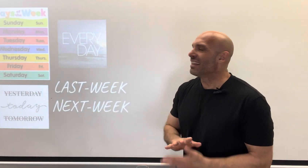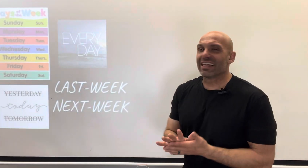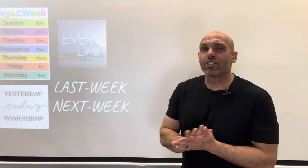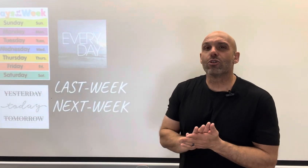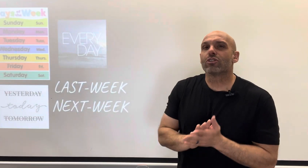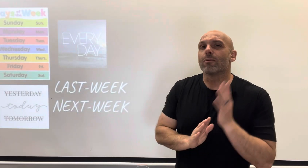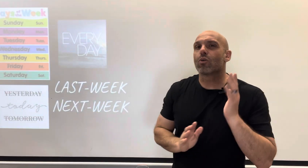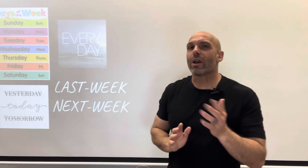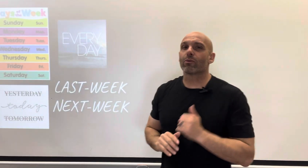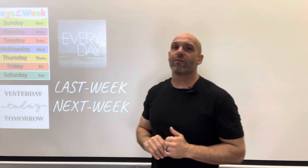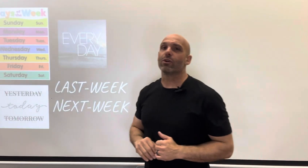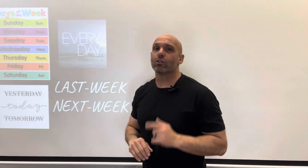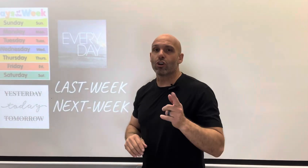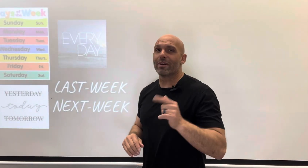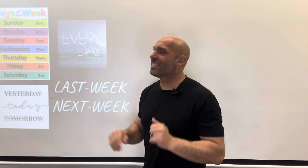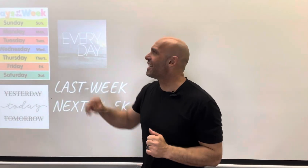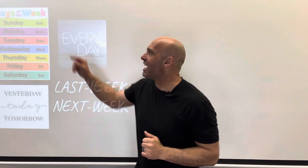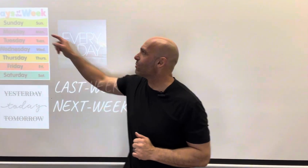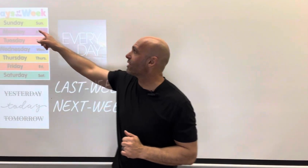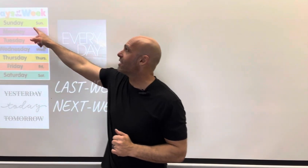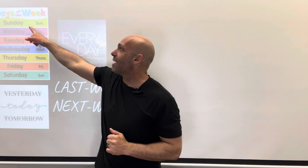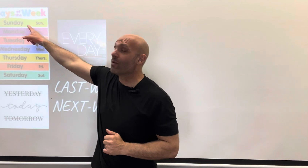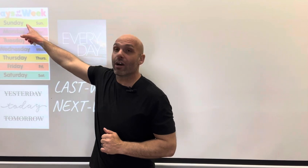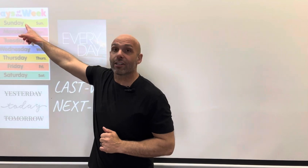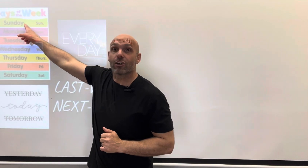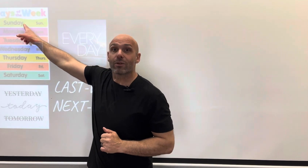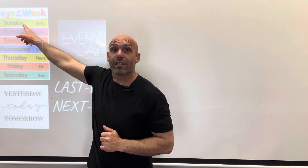Let's do some quick reviews. Show me the days. This time we are going to start with Sunday.